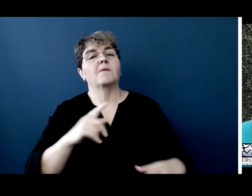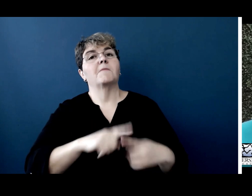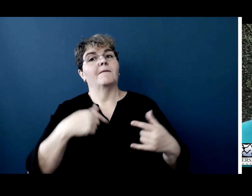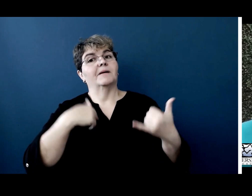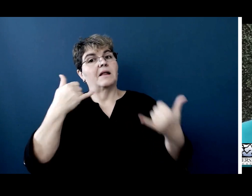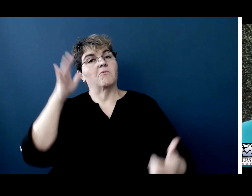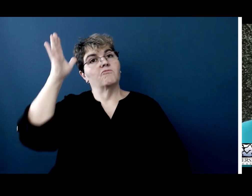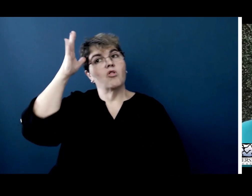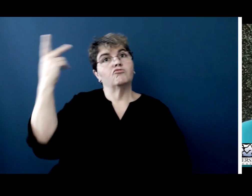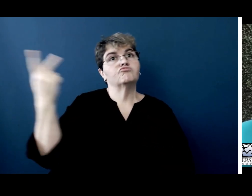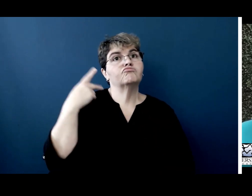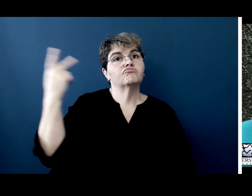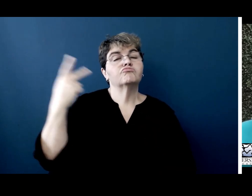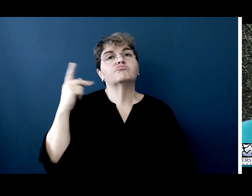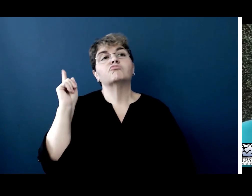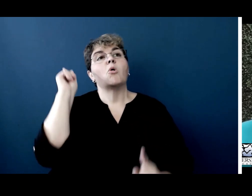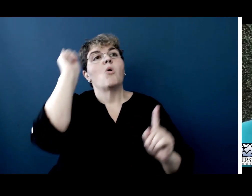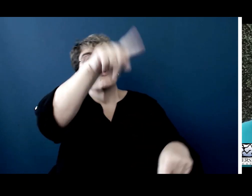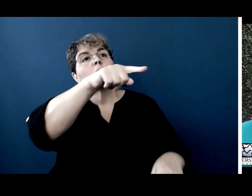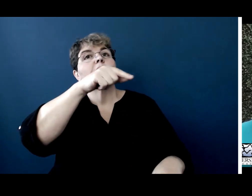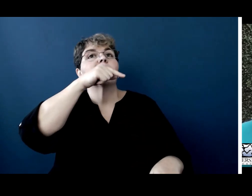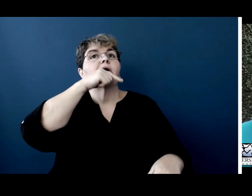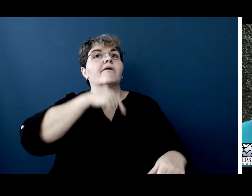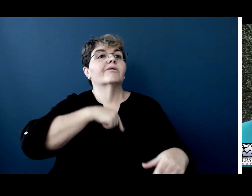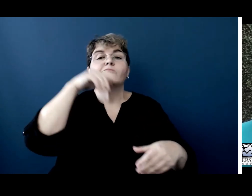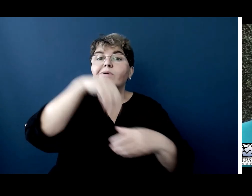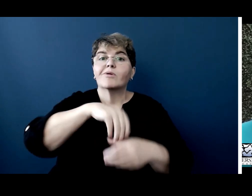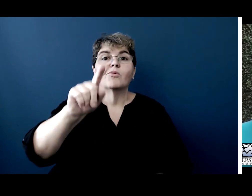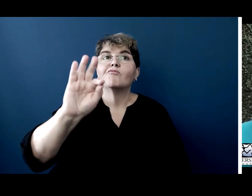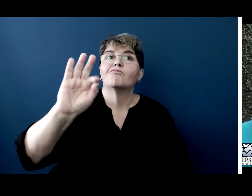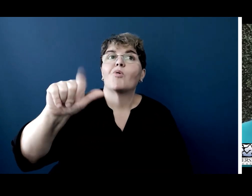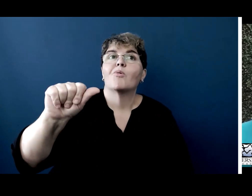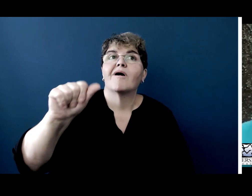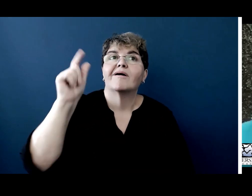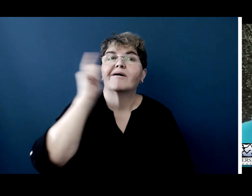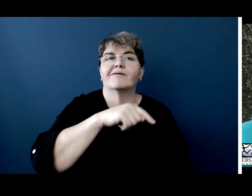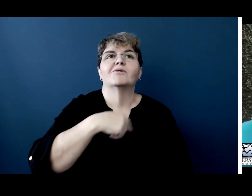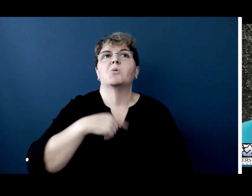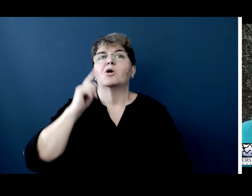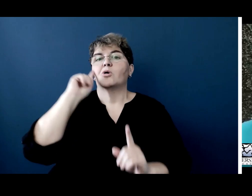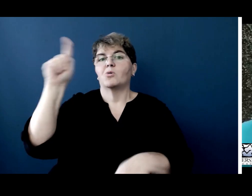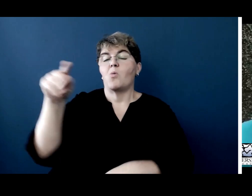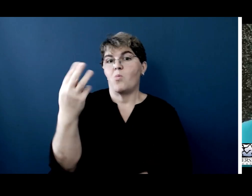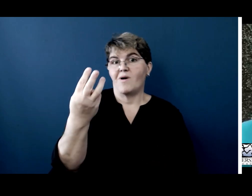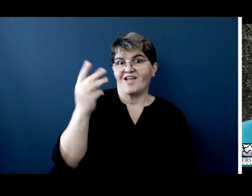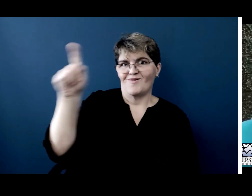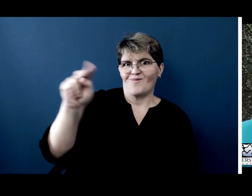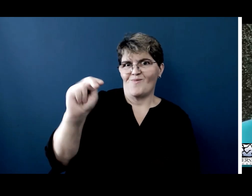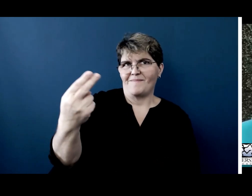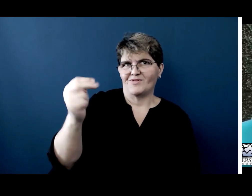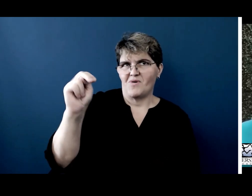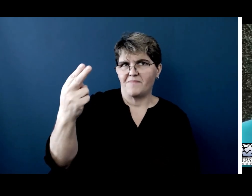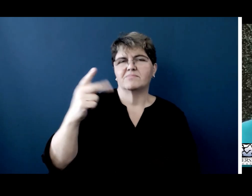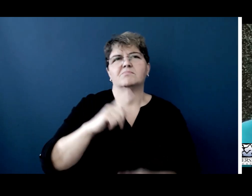Hampshire Yeah. on Columbus Day. It's gonna just bring back all the memories. So that's something that I wanted to ask you